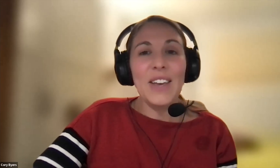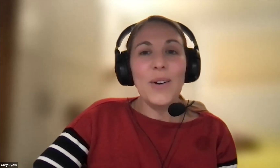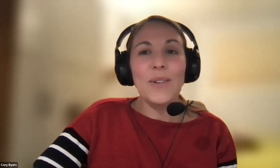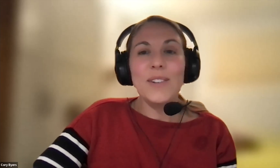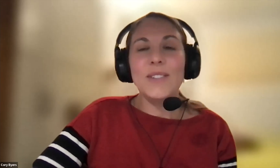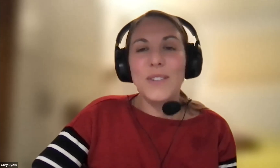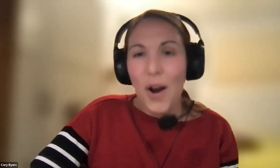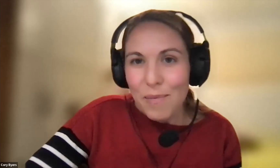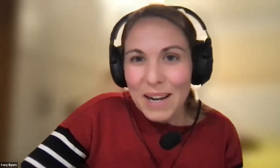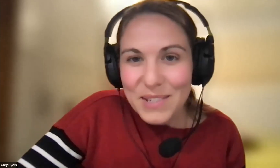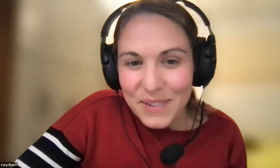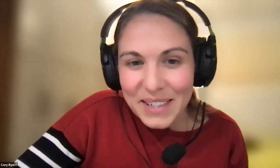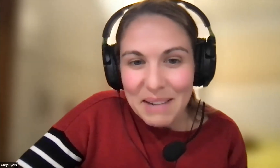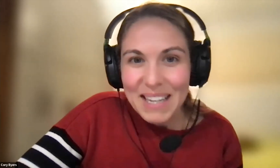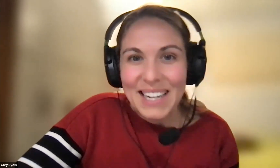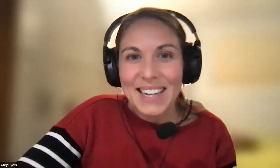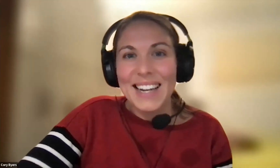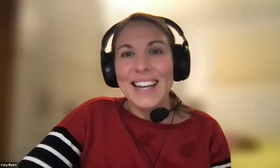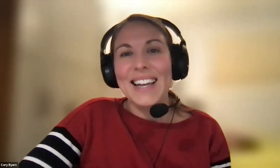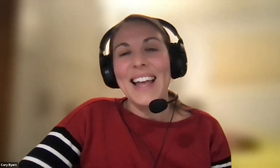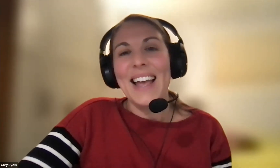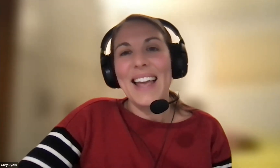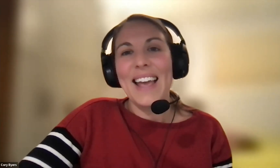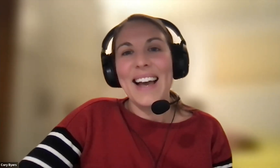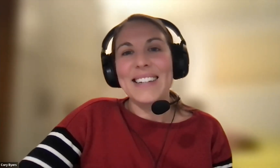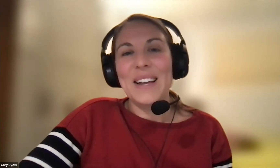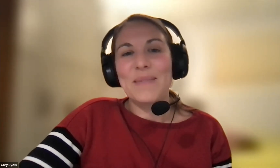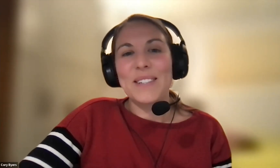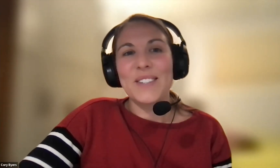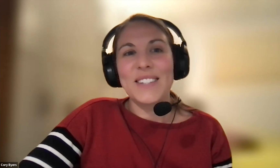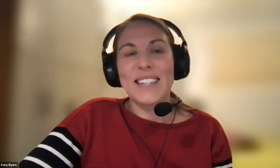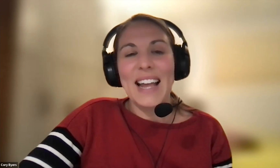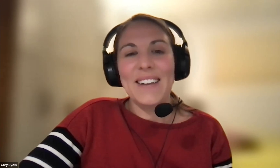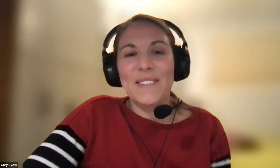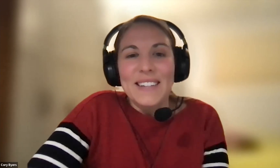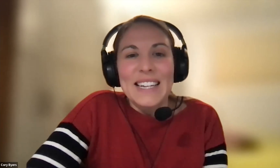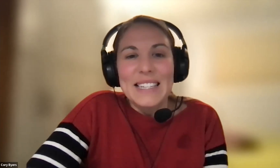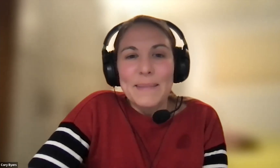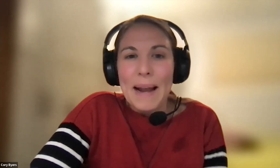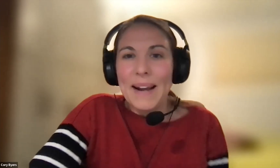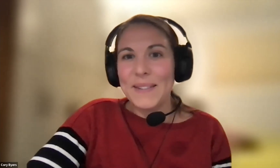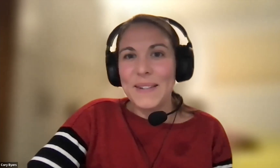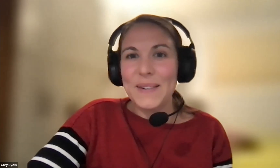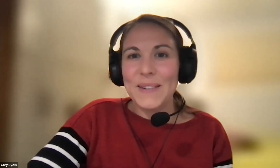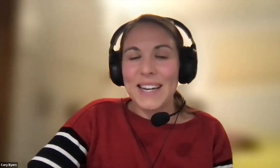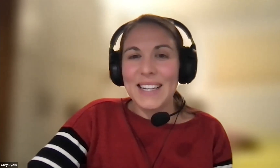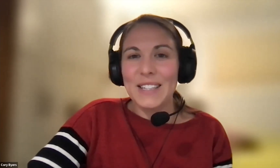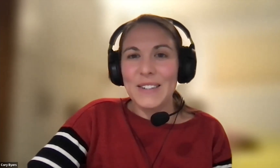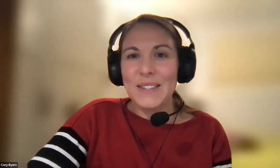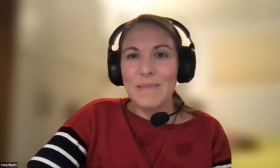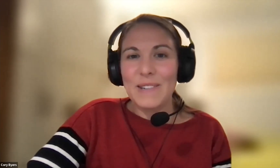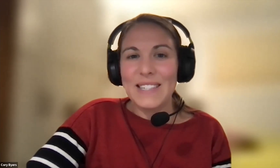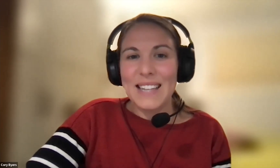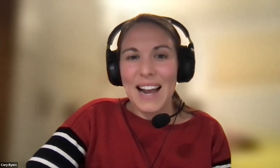Thank you so much for coming. And I hope this just kind of inspires you to